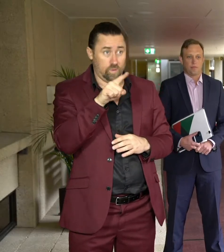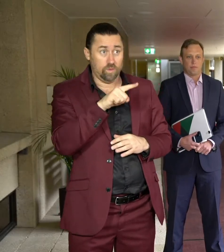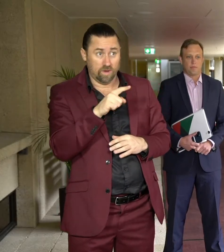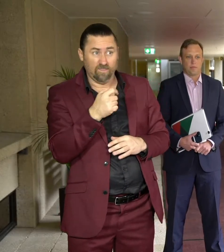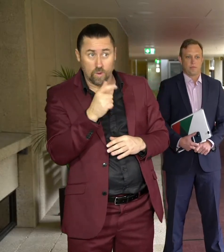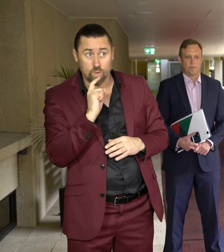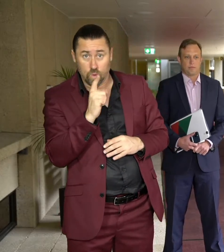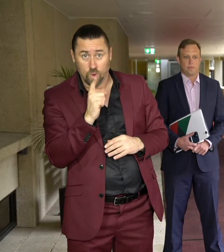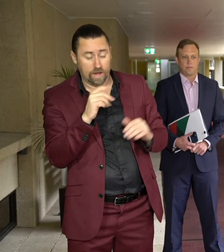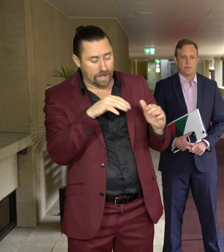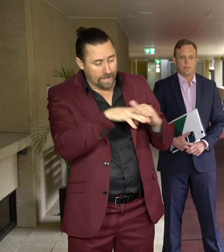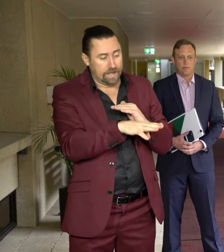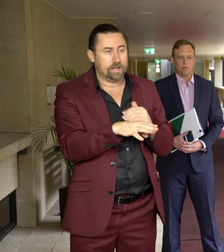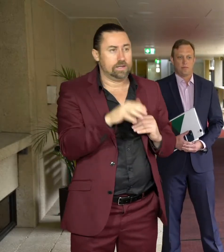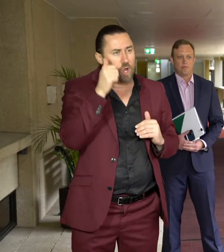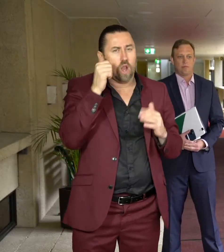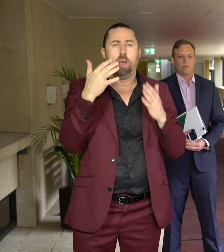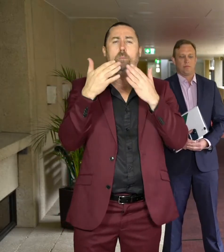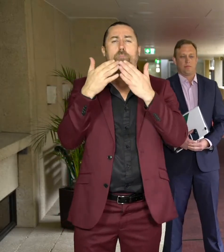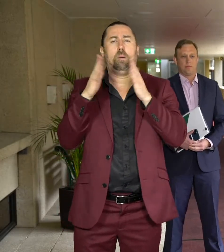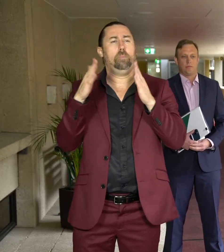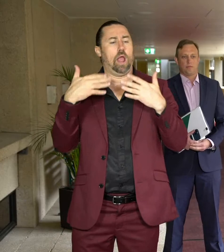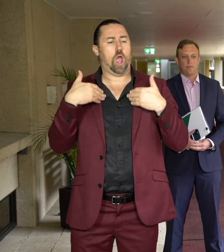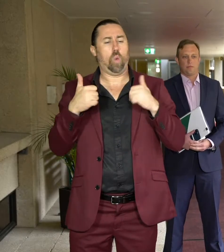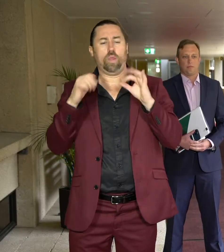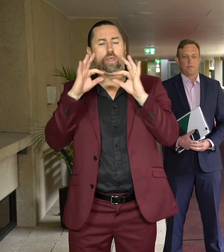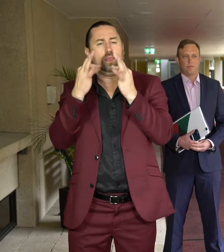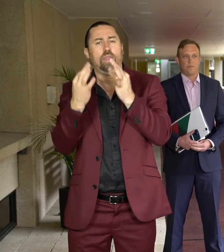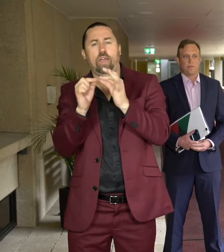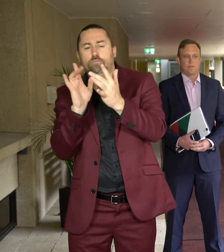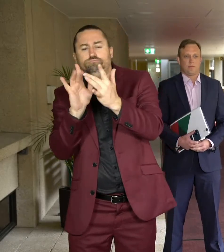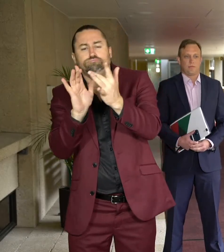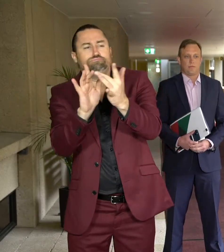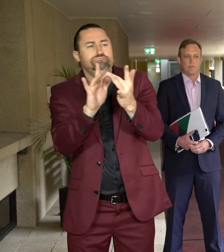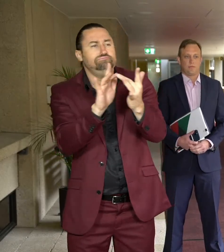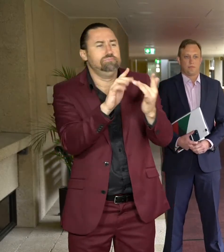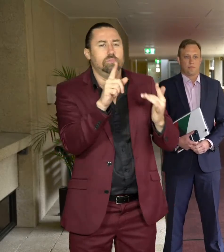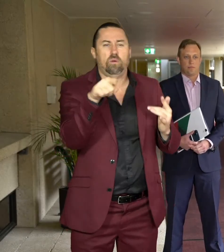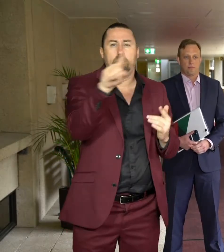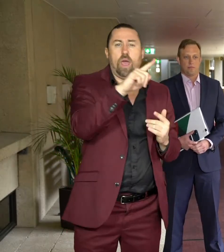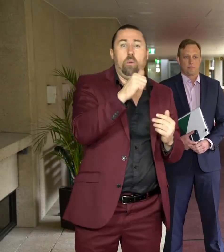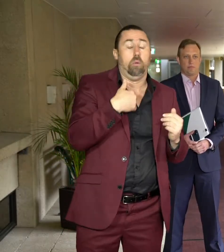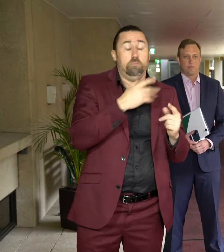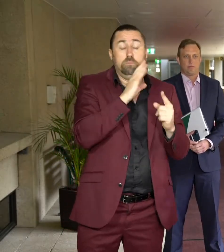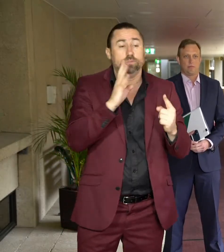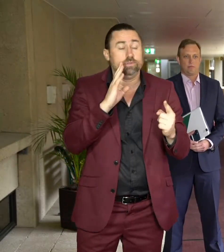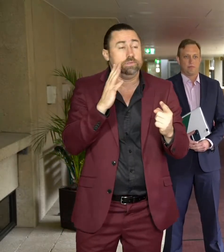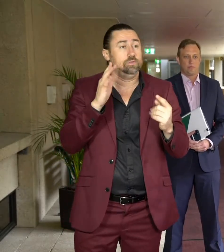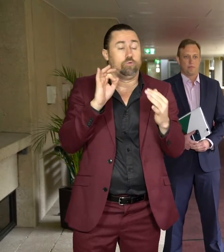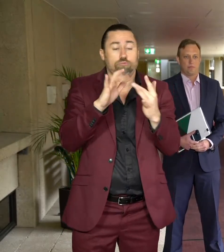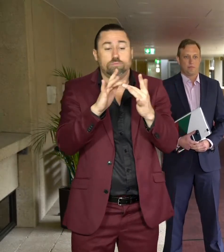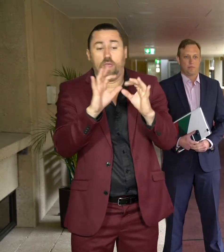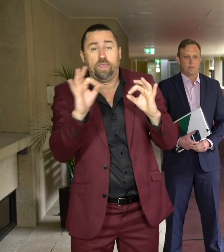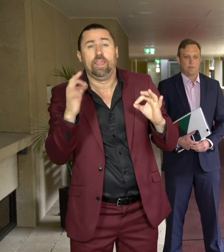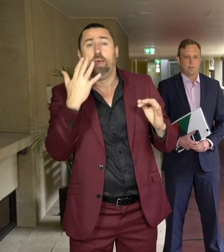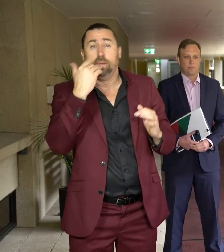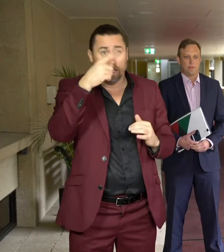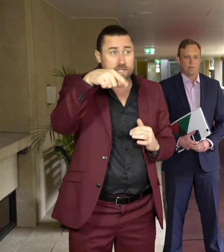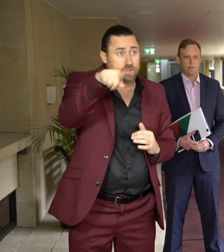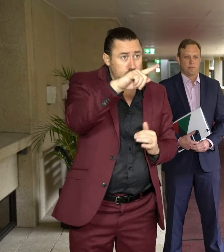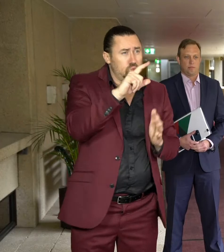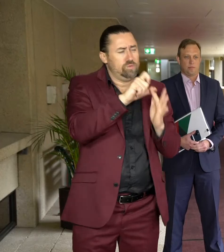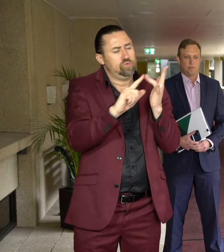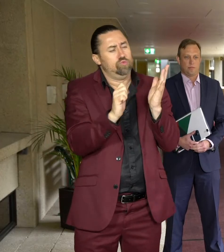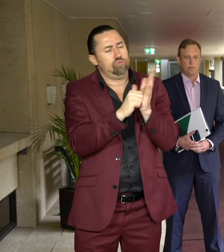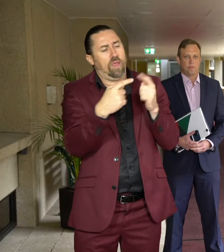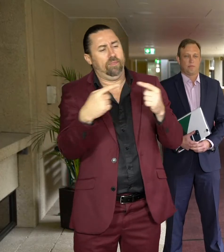I know the public health people have been contacting most of you, but just in case there's been anyone who's missed, please could you come forward and just